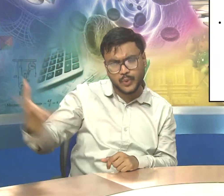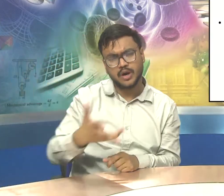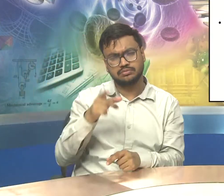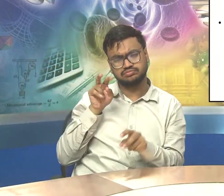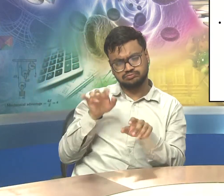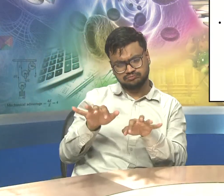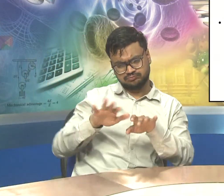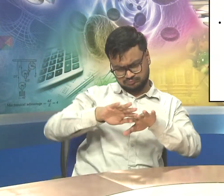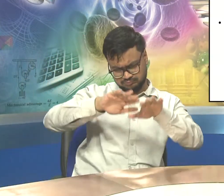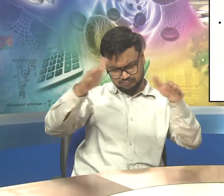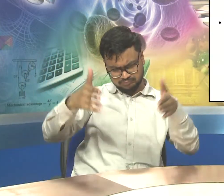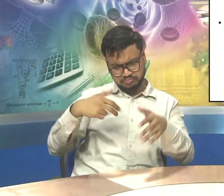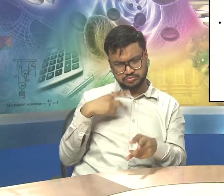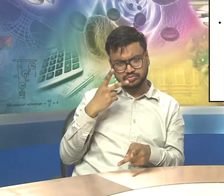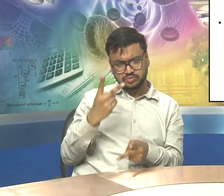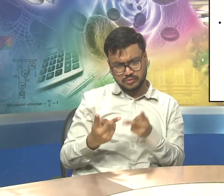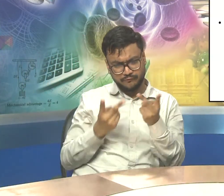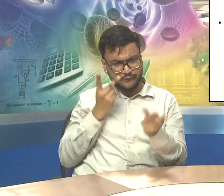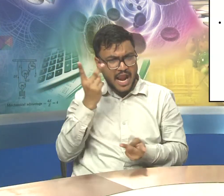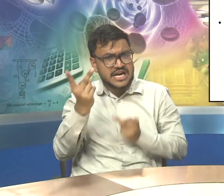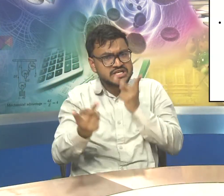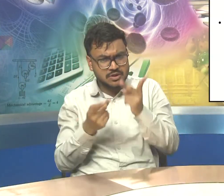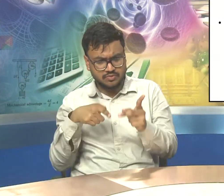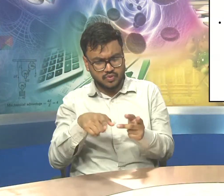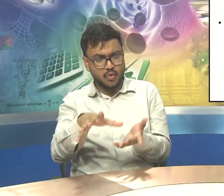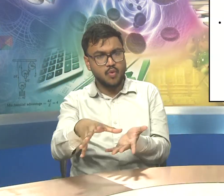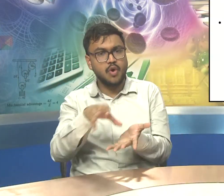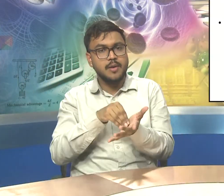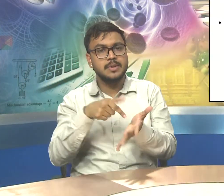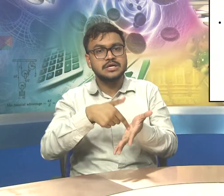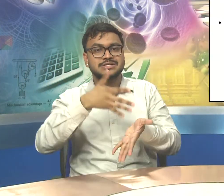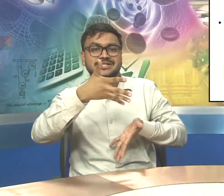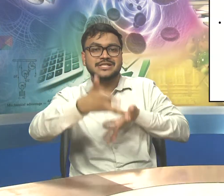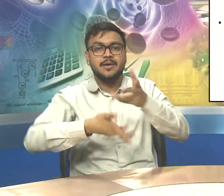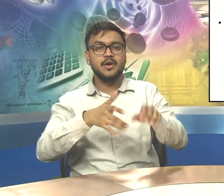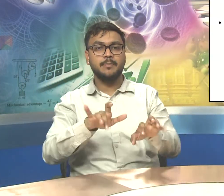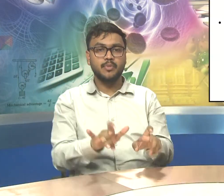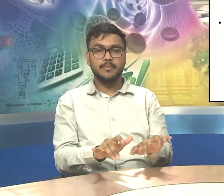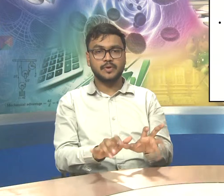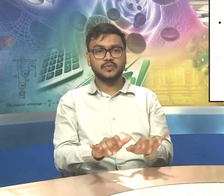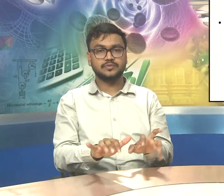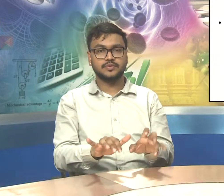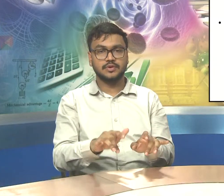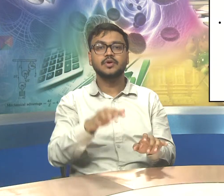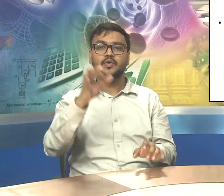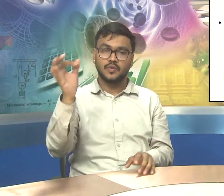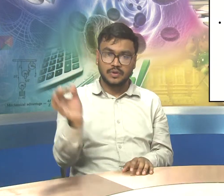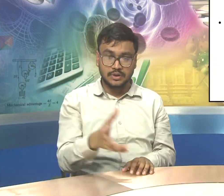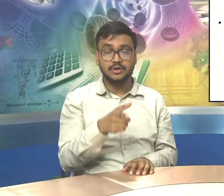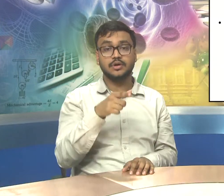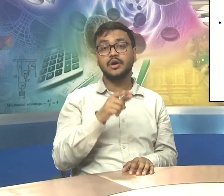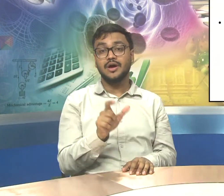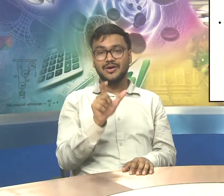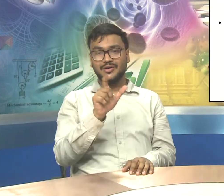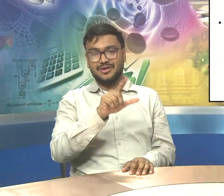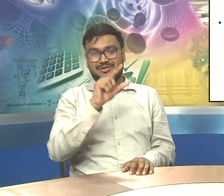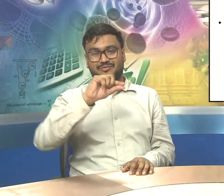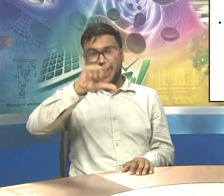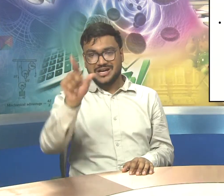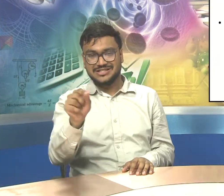So these signs make through the meaning of the word and the work that